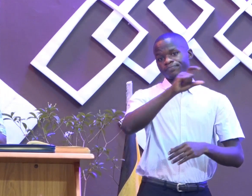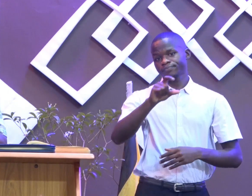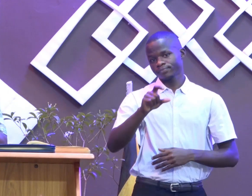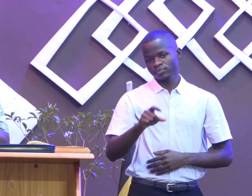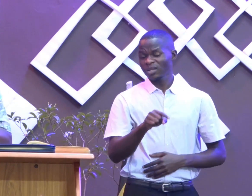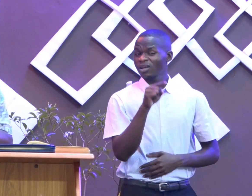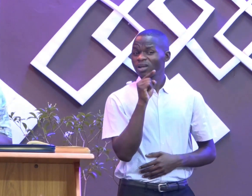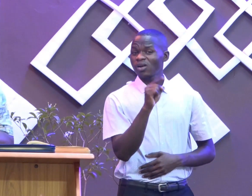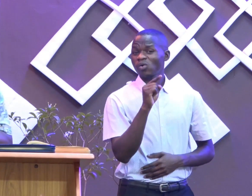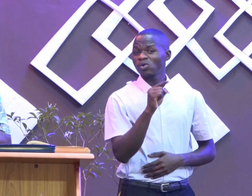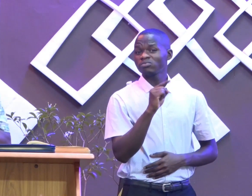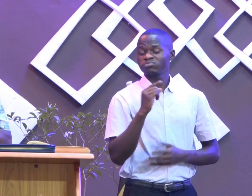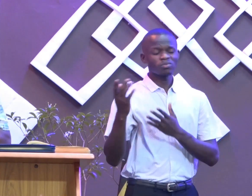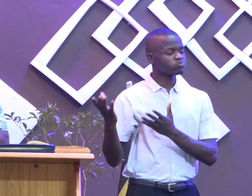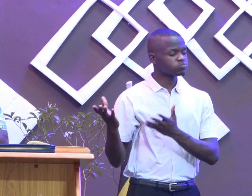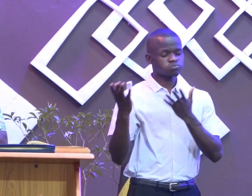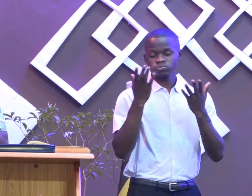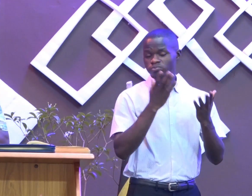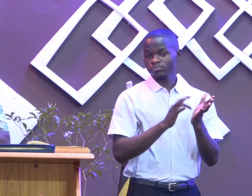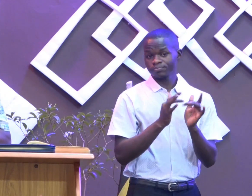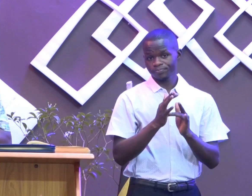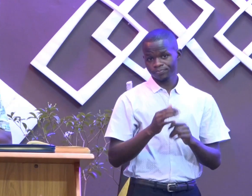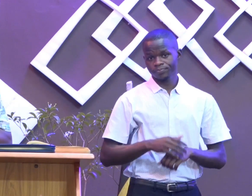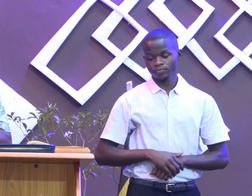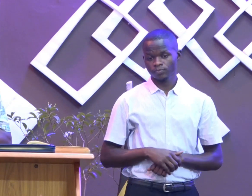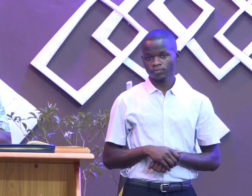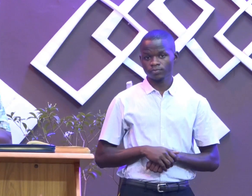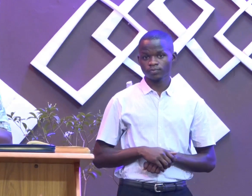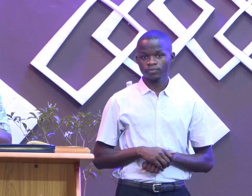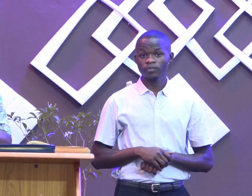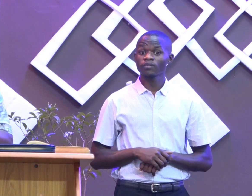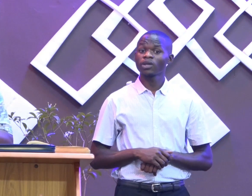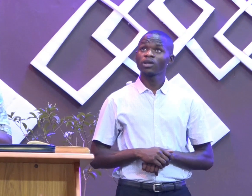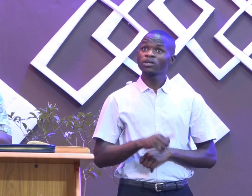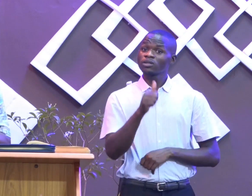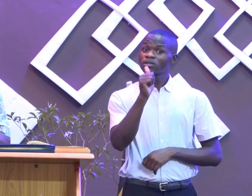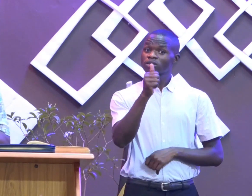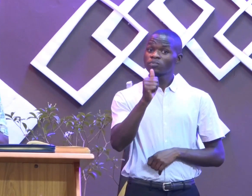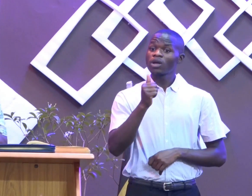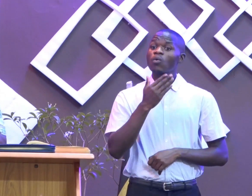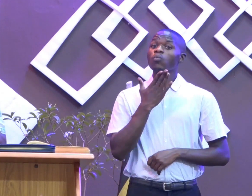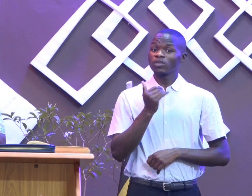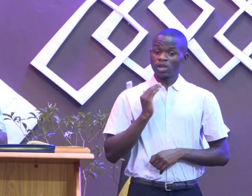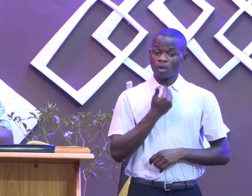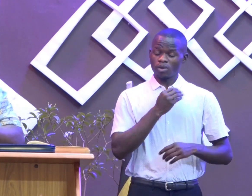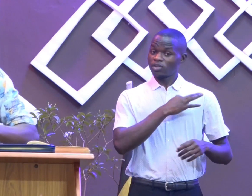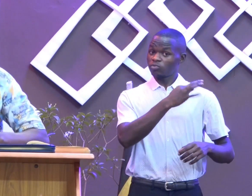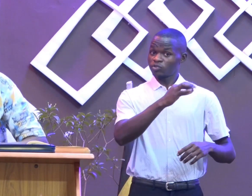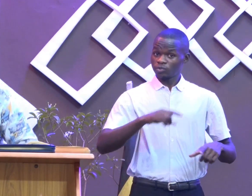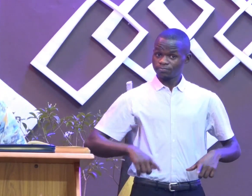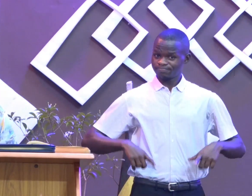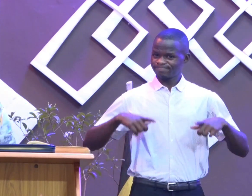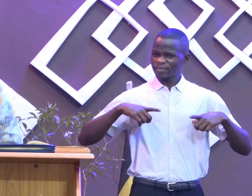Obwo bwe bwamuleeta. That is the life that brought him. Ayagala obulamu bwaffe obw'omwoyo. He wants our spiritual